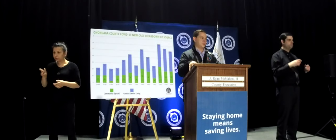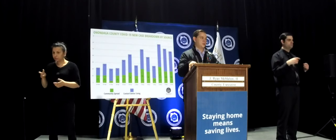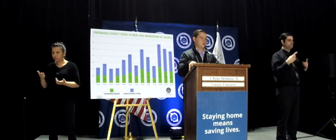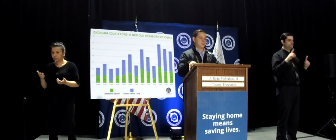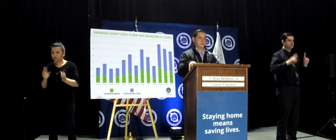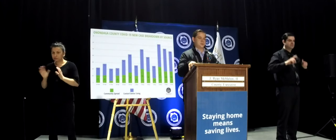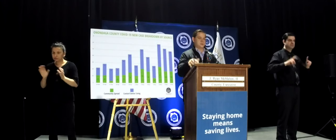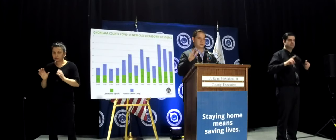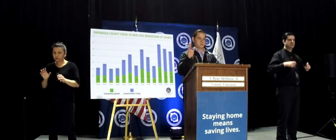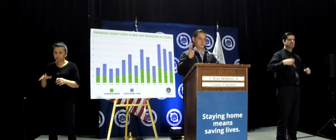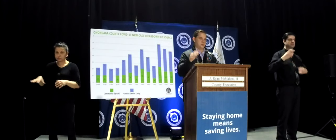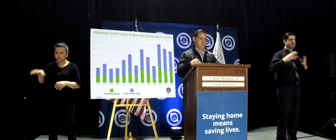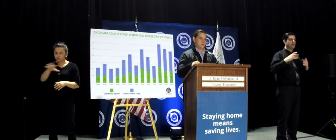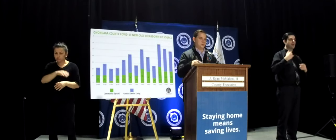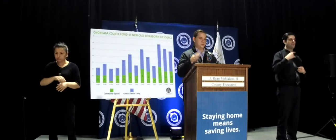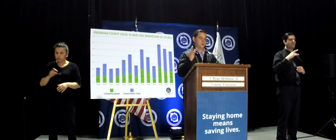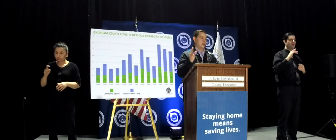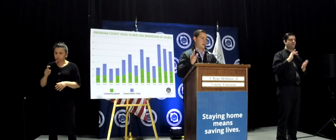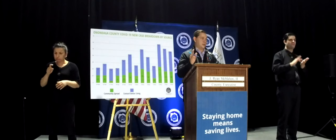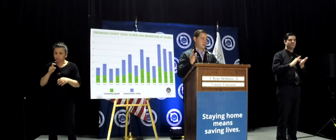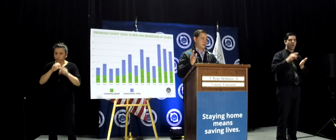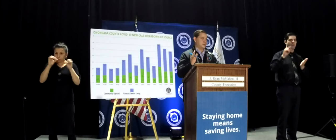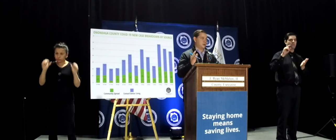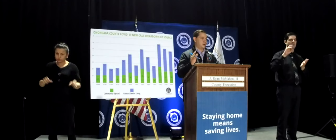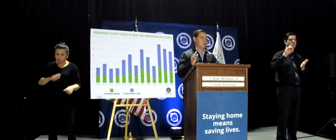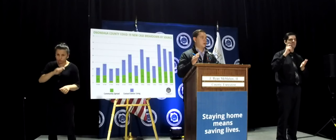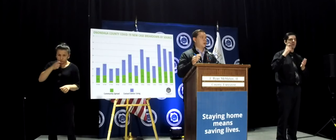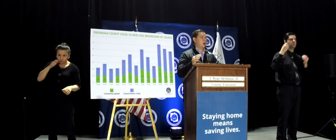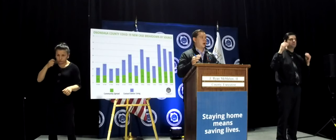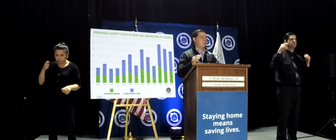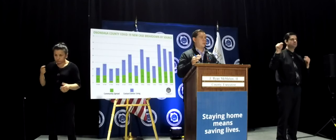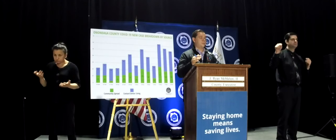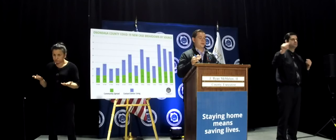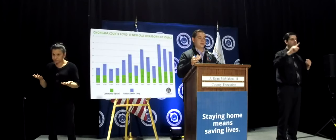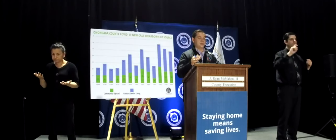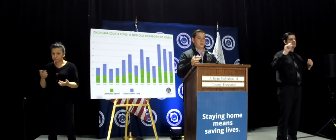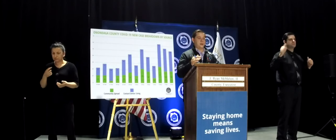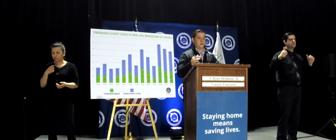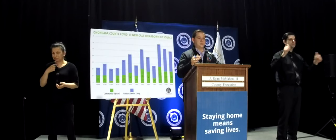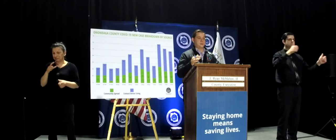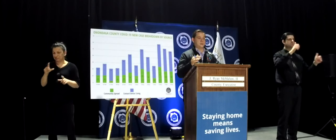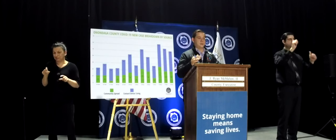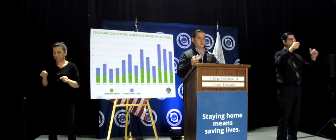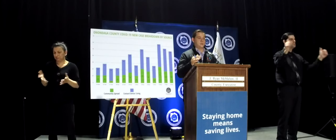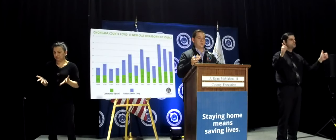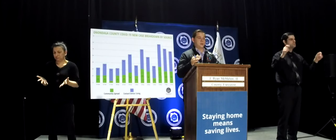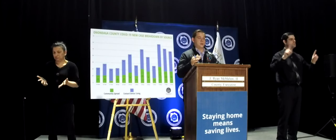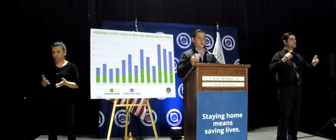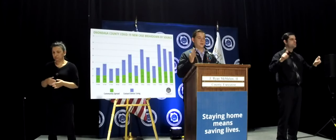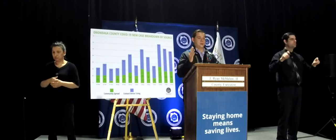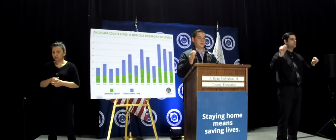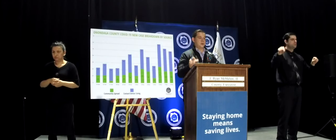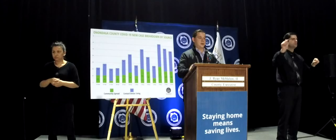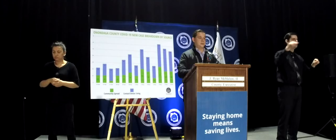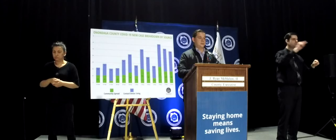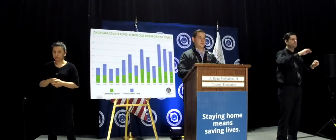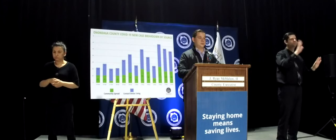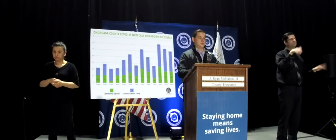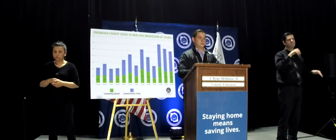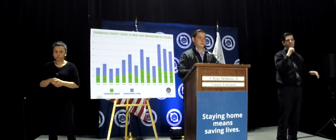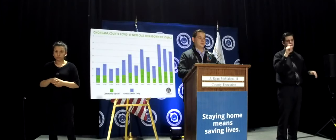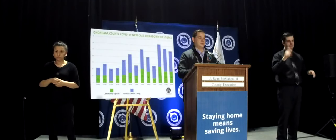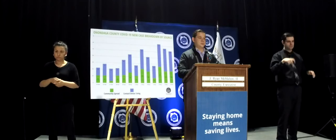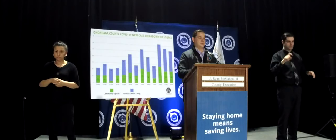this is A, it's unnecessary, but B, it really